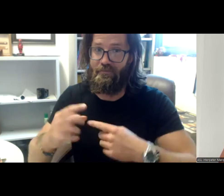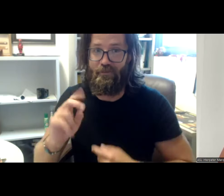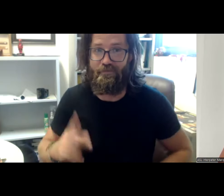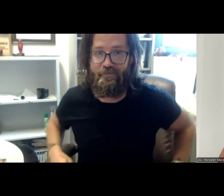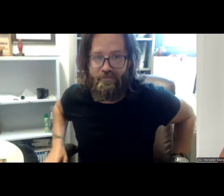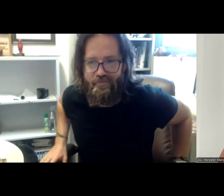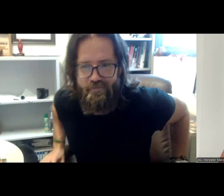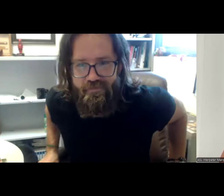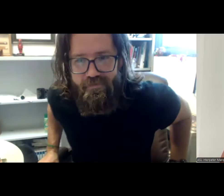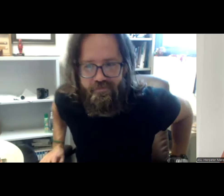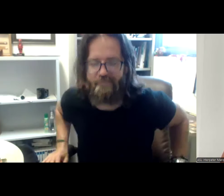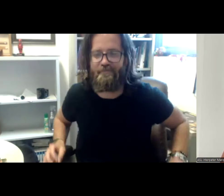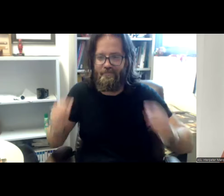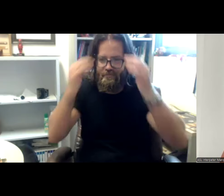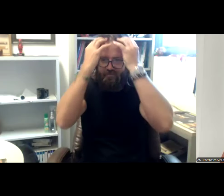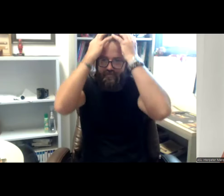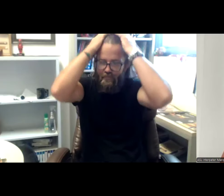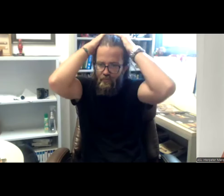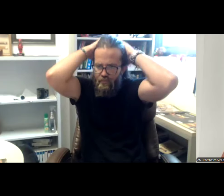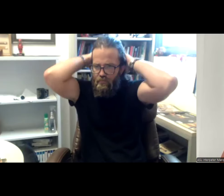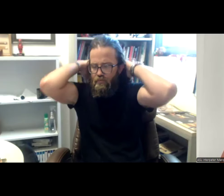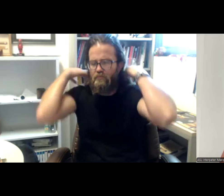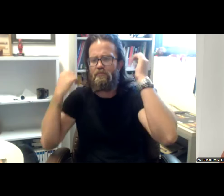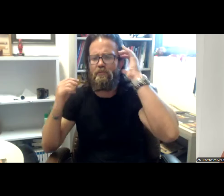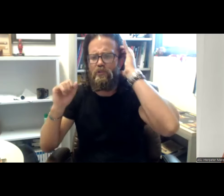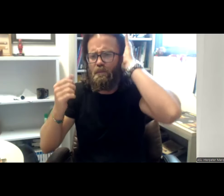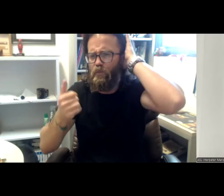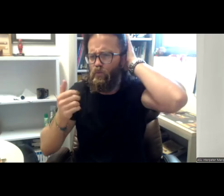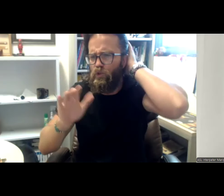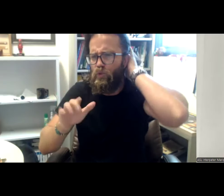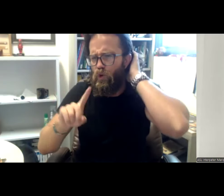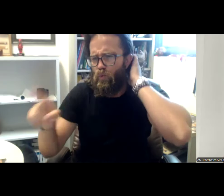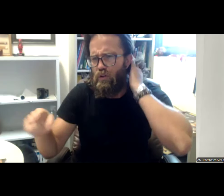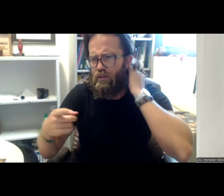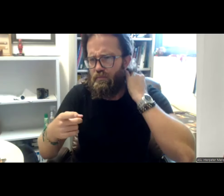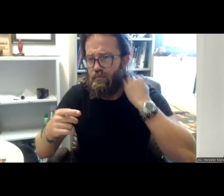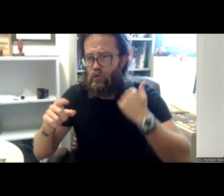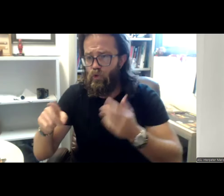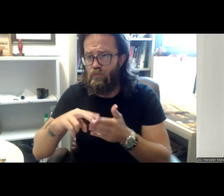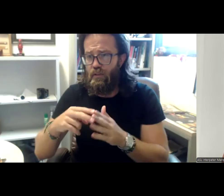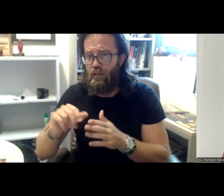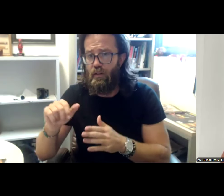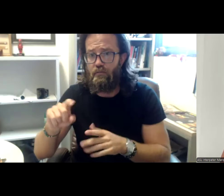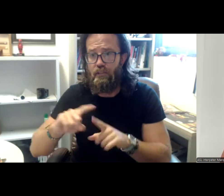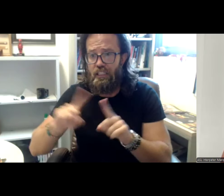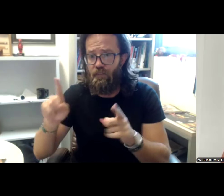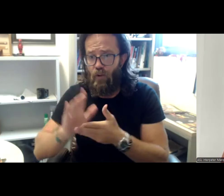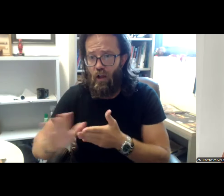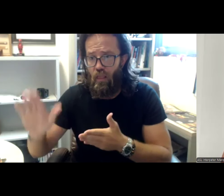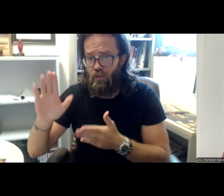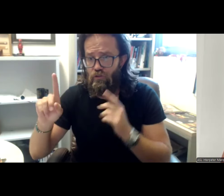I would encourage you to try to sign, but do you have anything else you want to add now, or do you have a question?